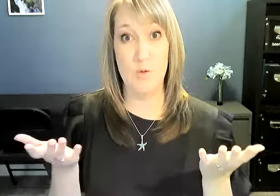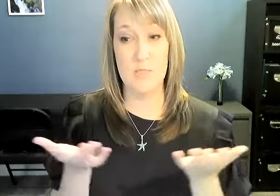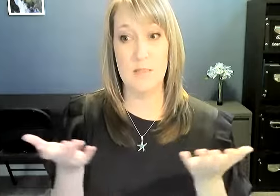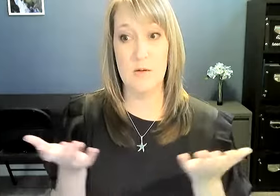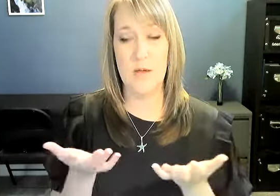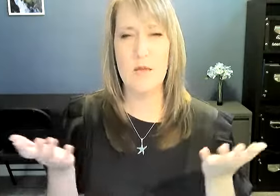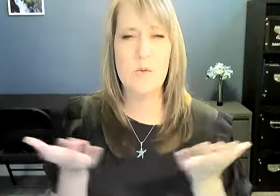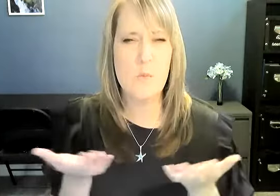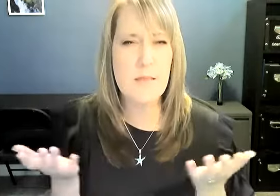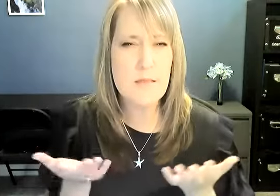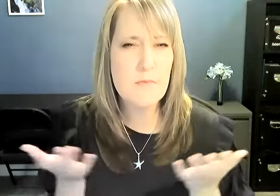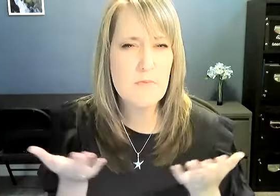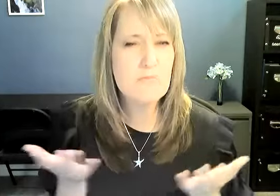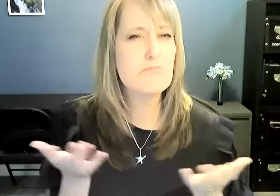elbows. Okay. What?